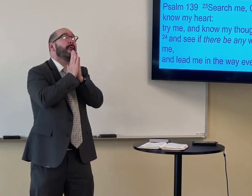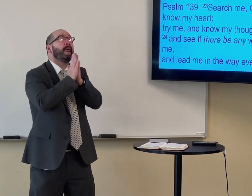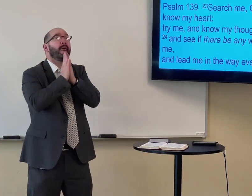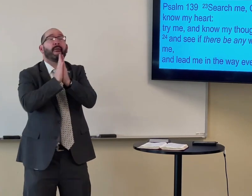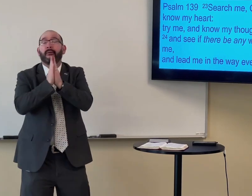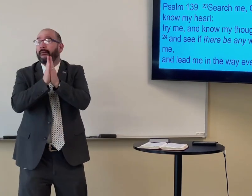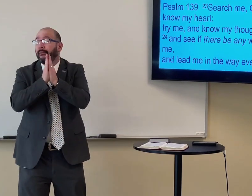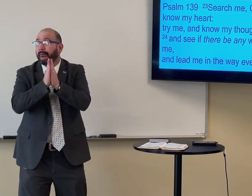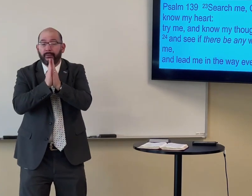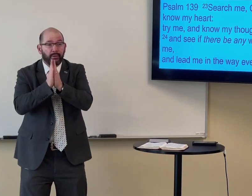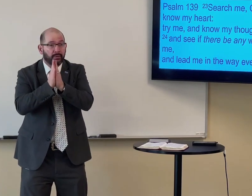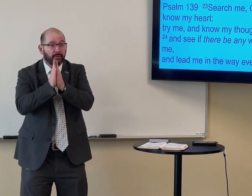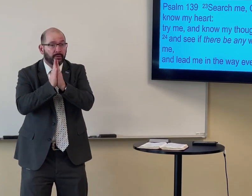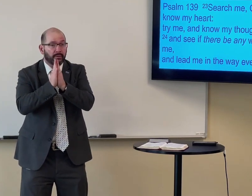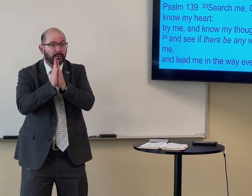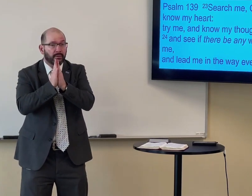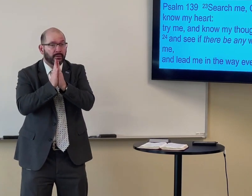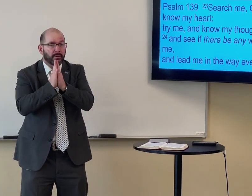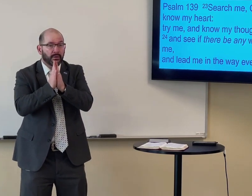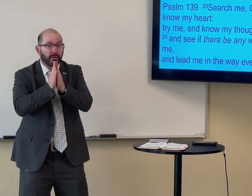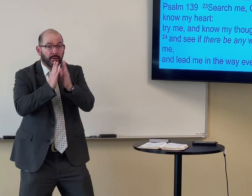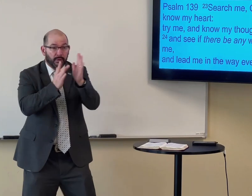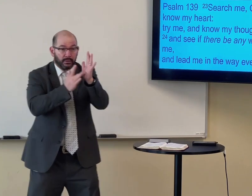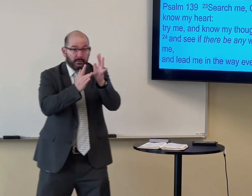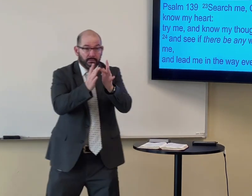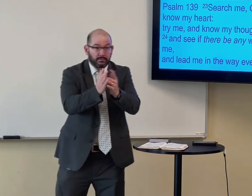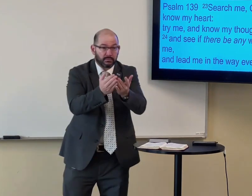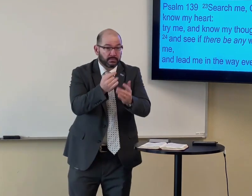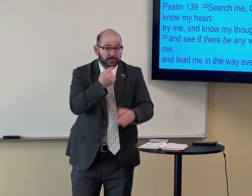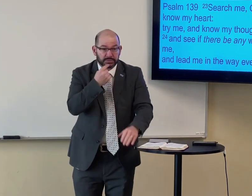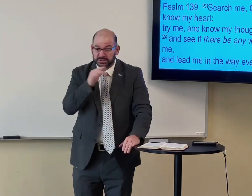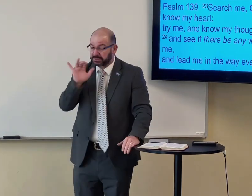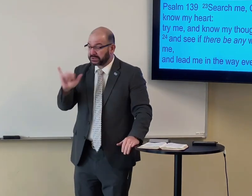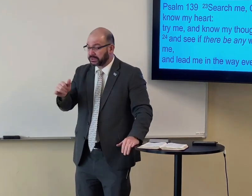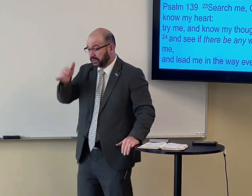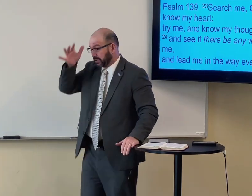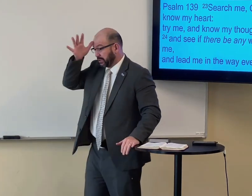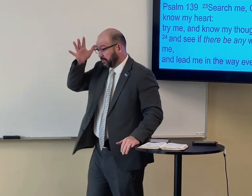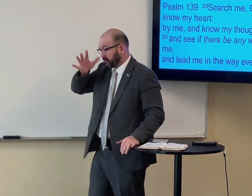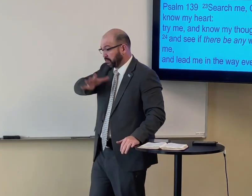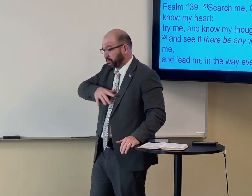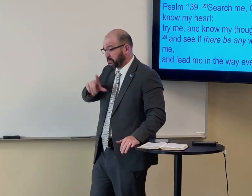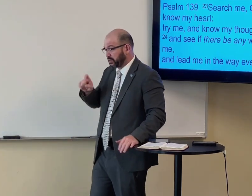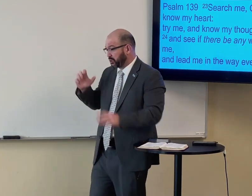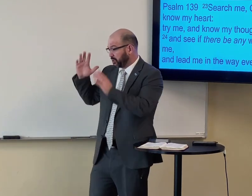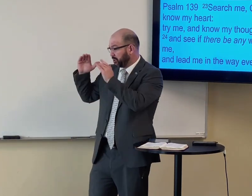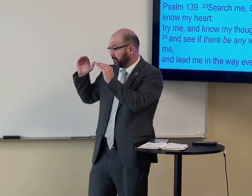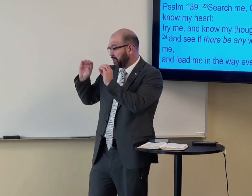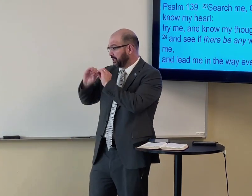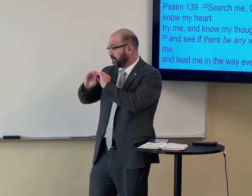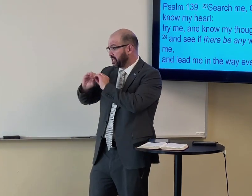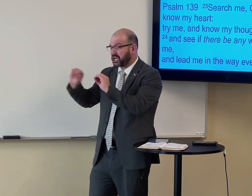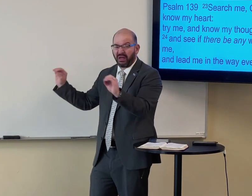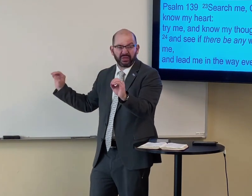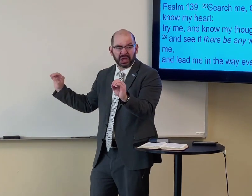my heart. I have doubts that he'll ever help me. The Bible says, That person that asks that way,